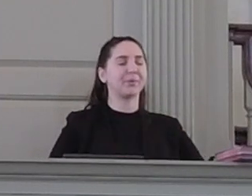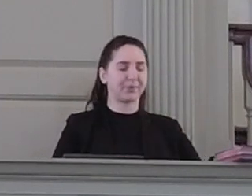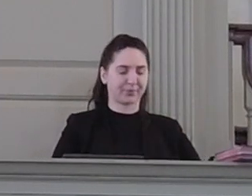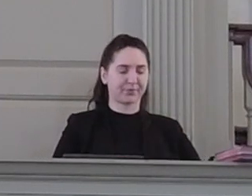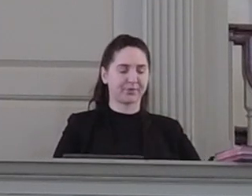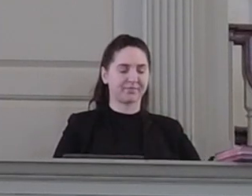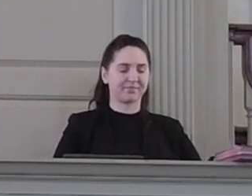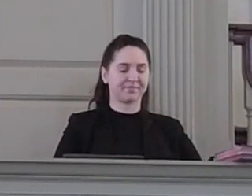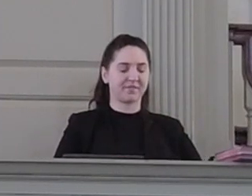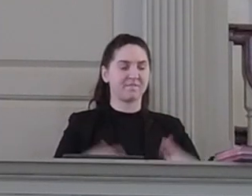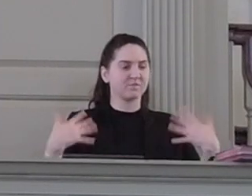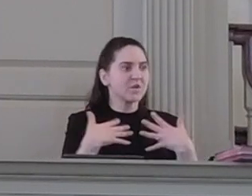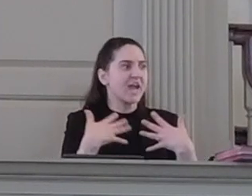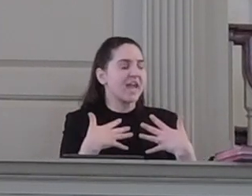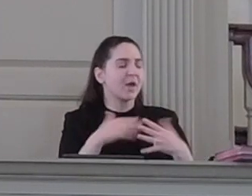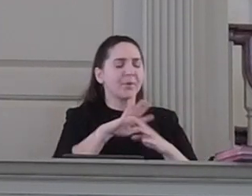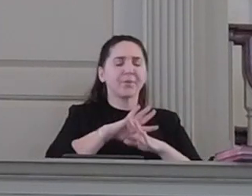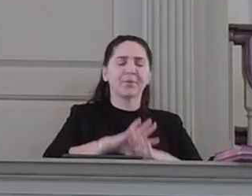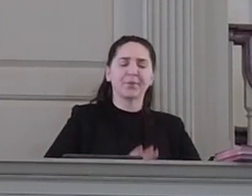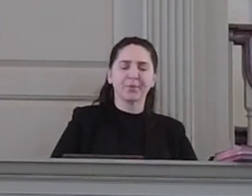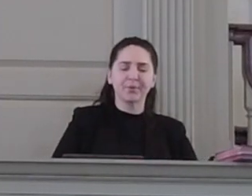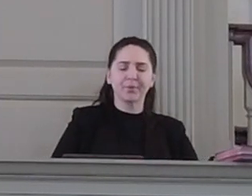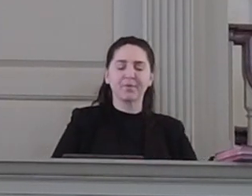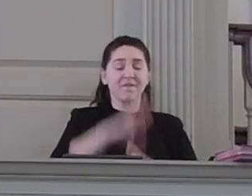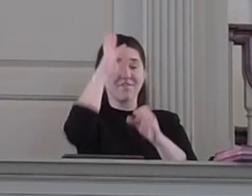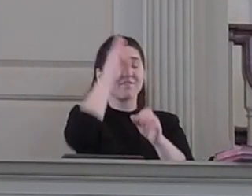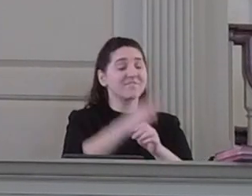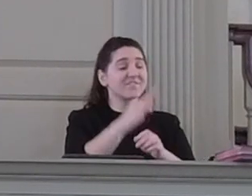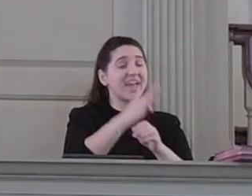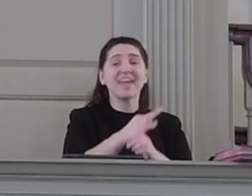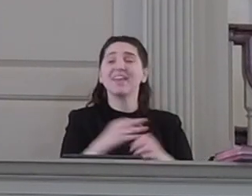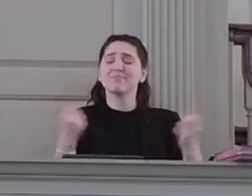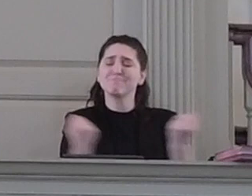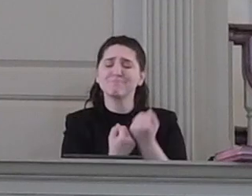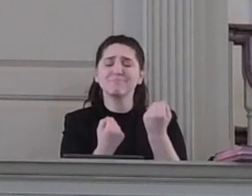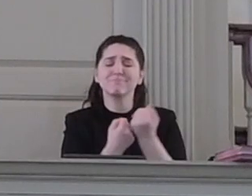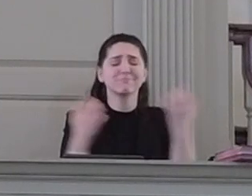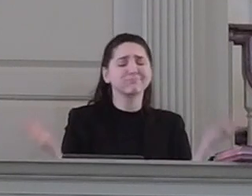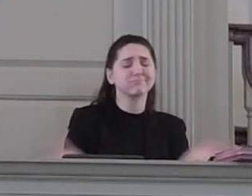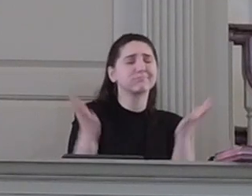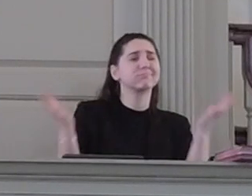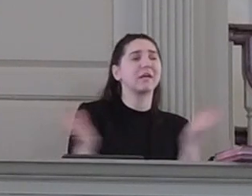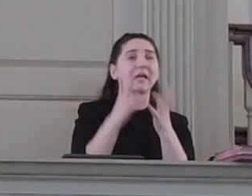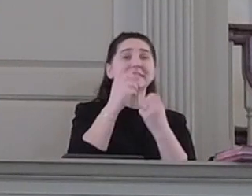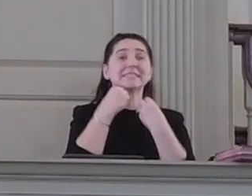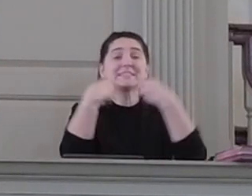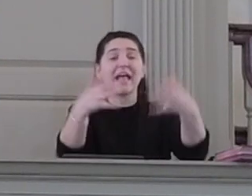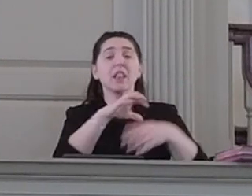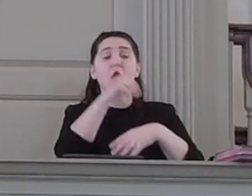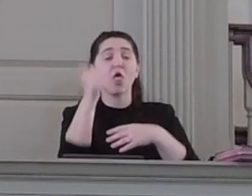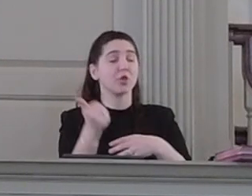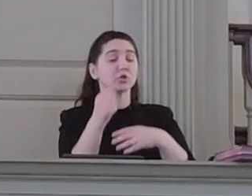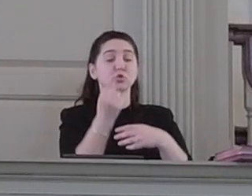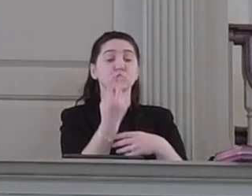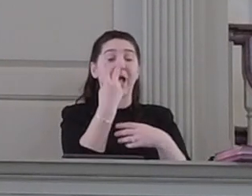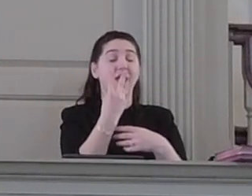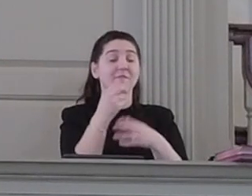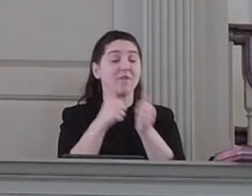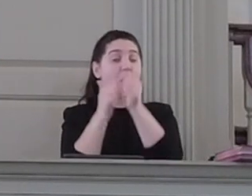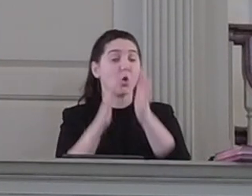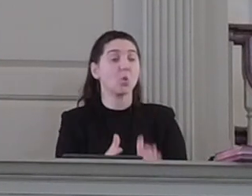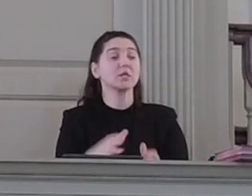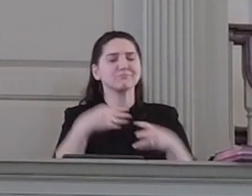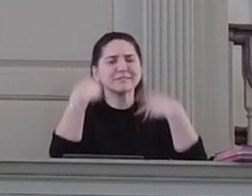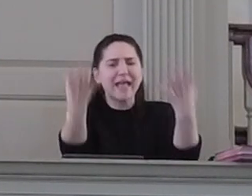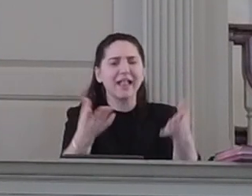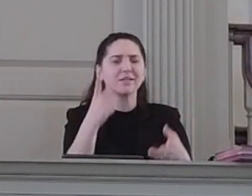faith, set us out on a mission on his behalf to tell the other disciples what they had seen. And then everyone else saw